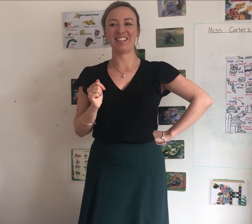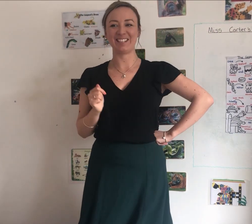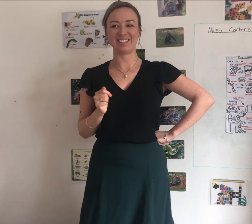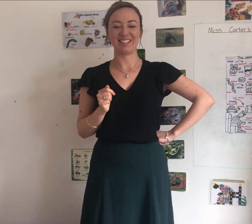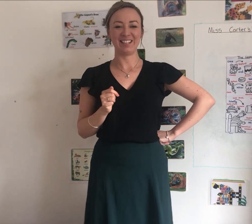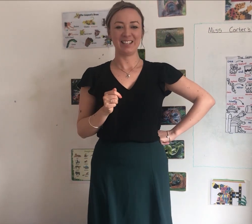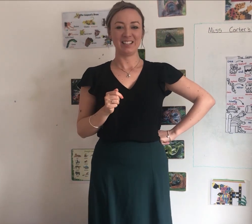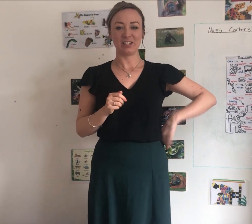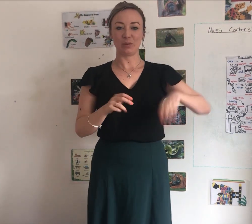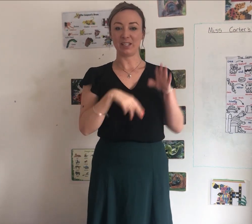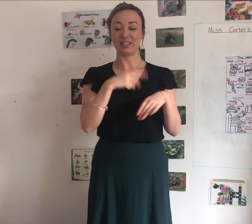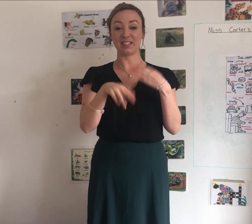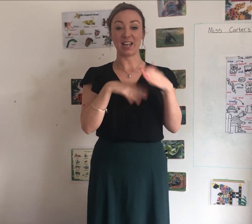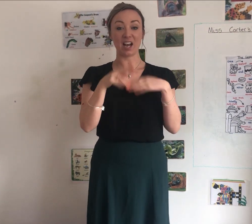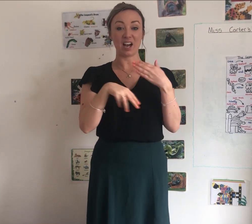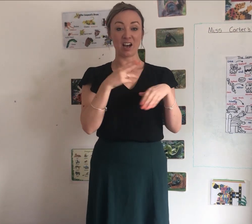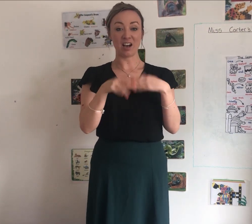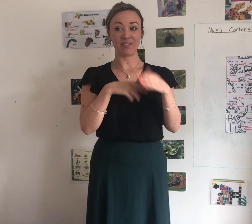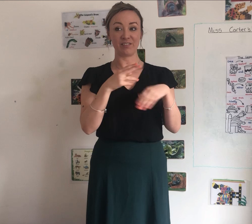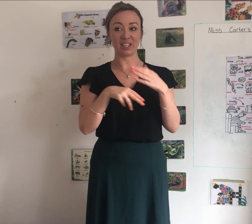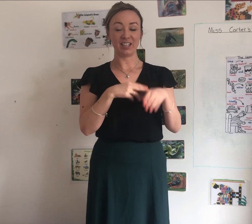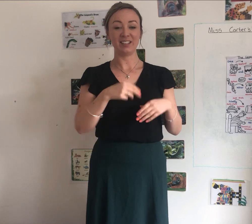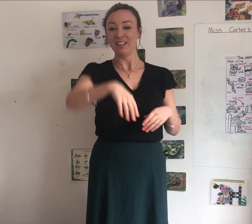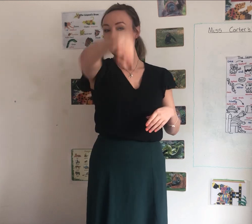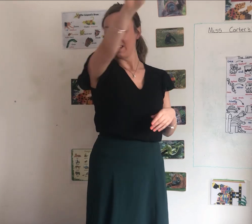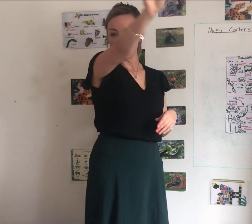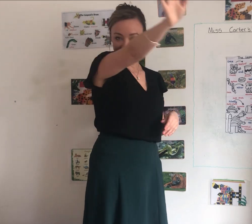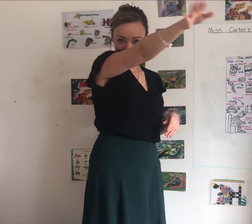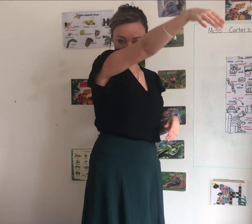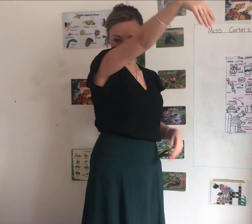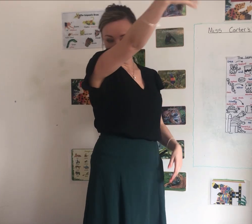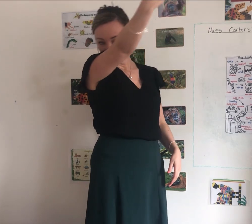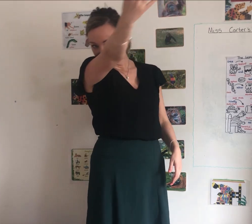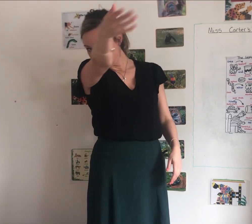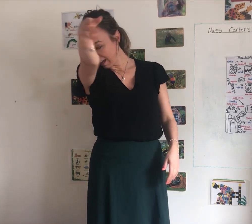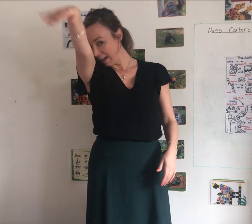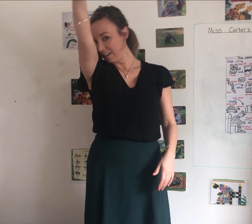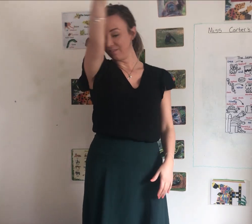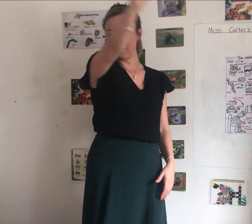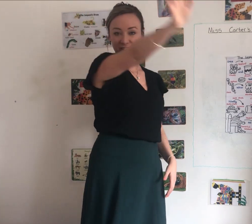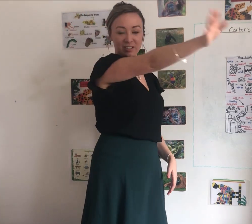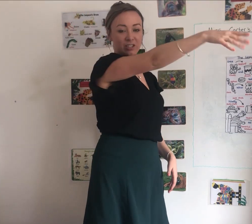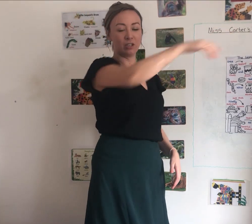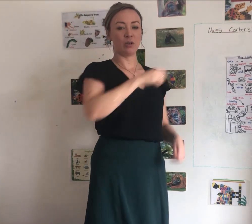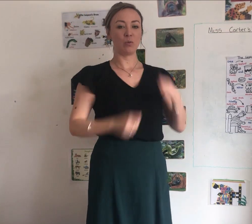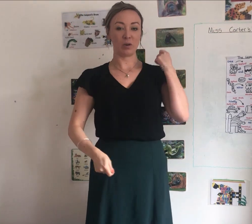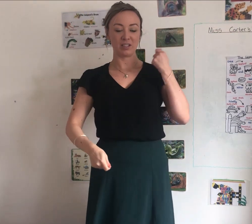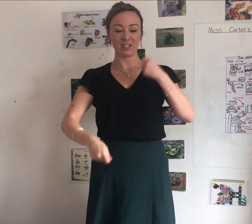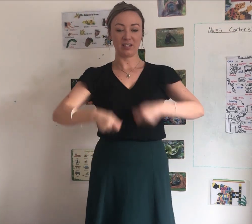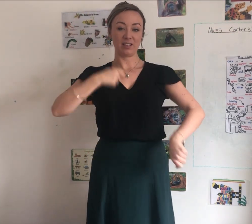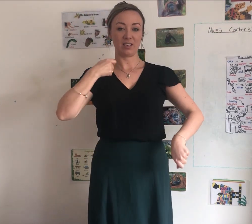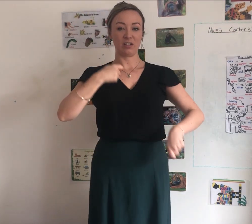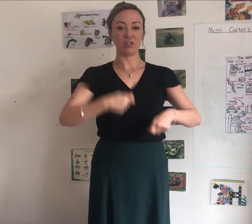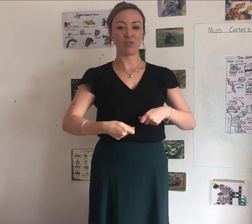good. So we can say after Isono the elephant wanted the